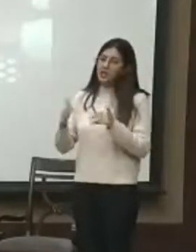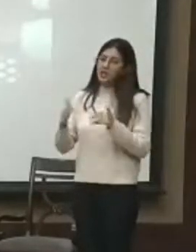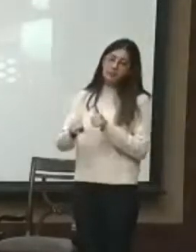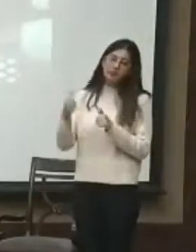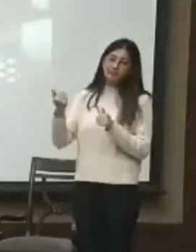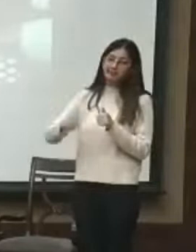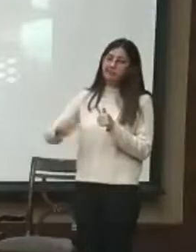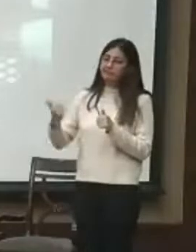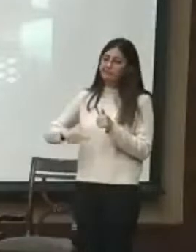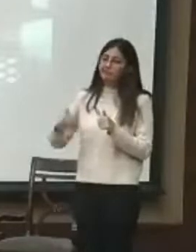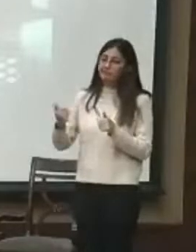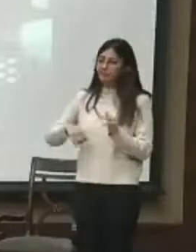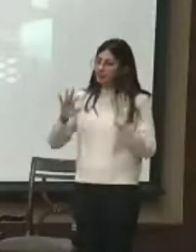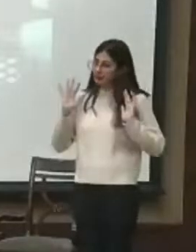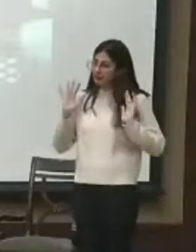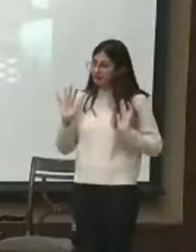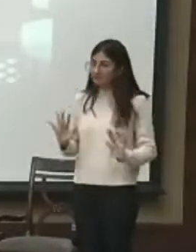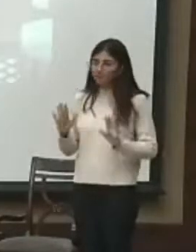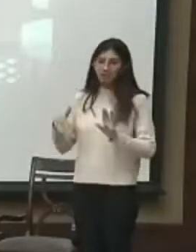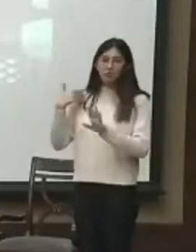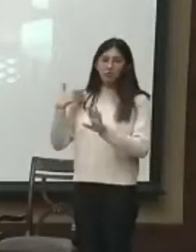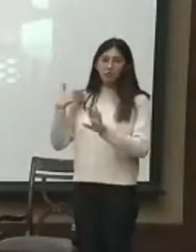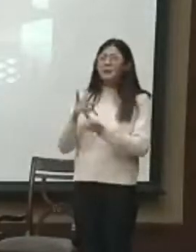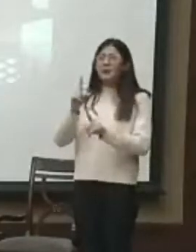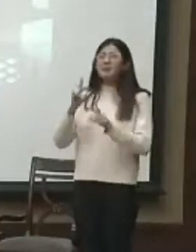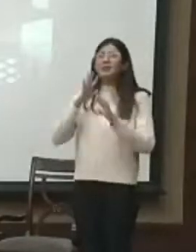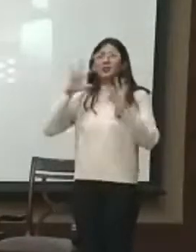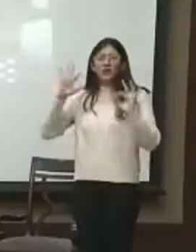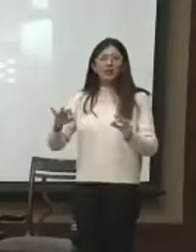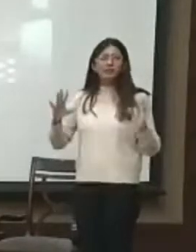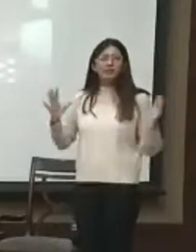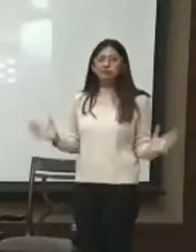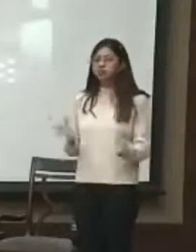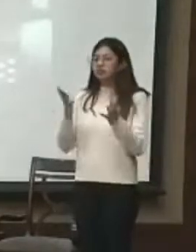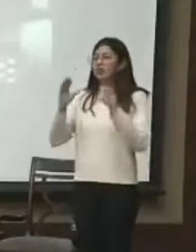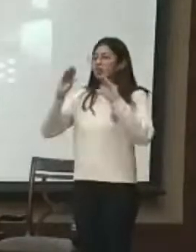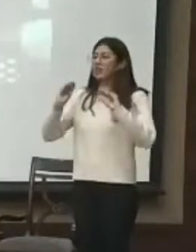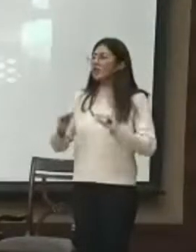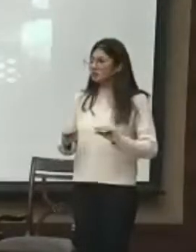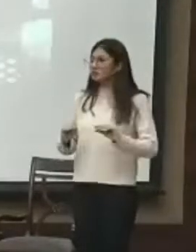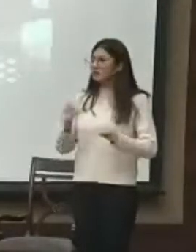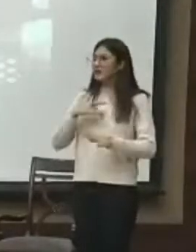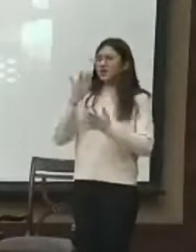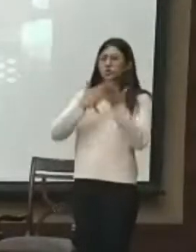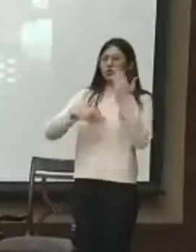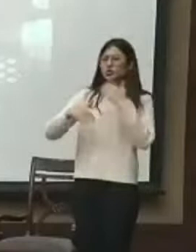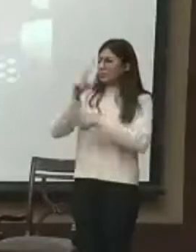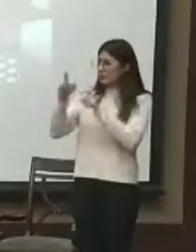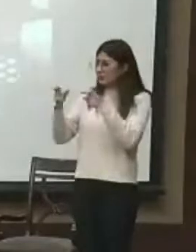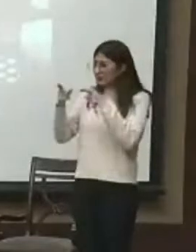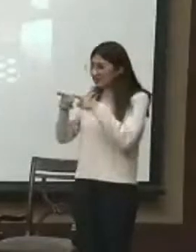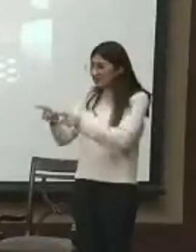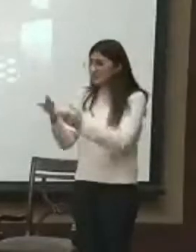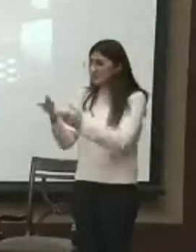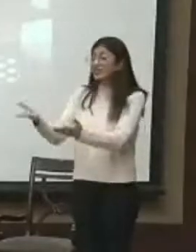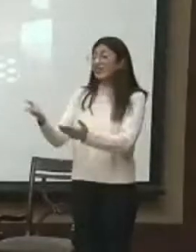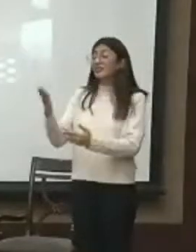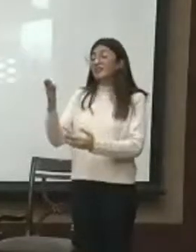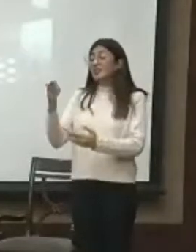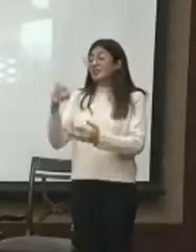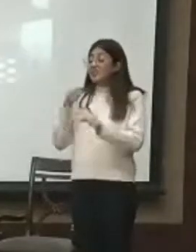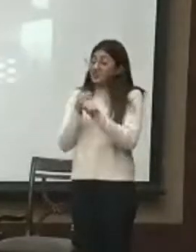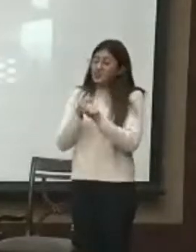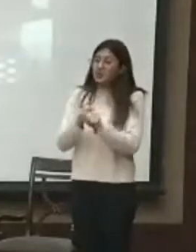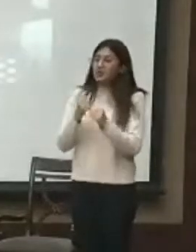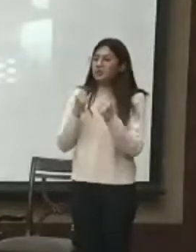have been done so far, but there is no discourse around it in any forums. So even disabled people fail to raise issues when they